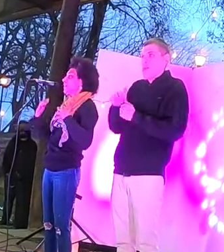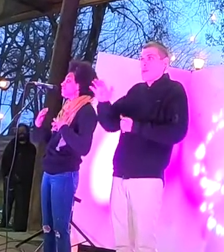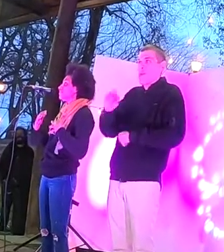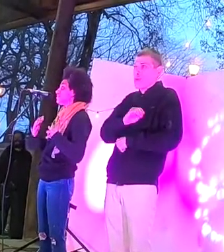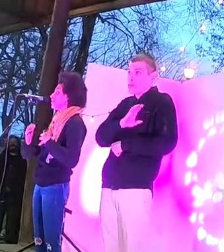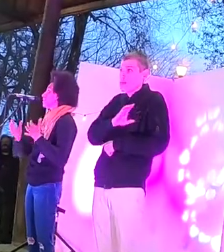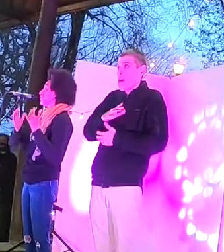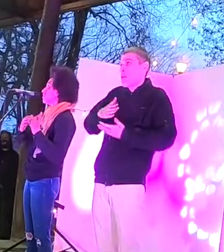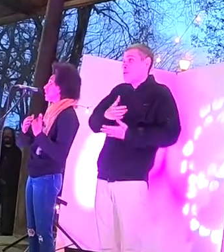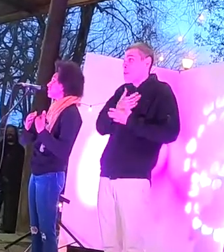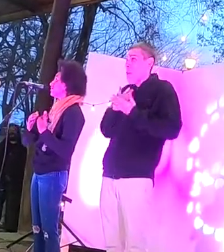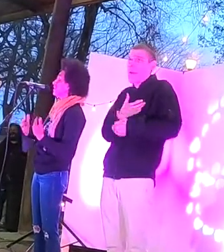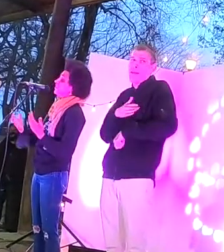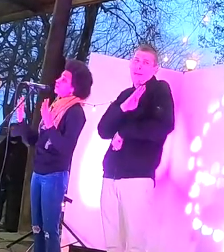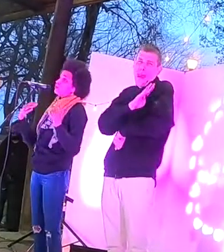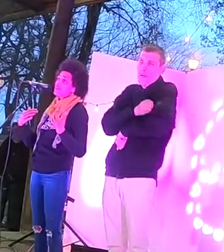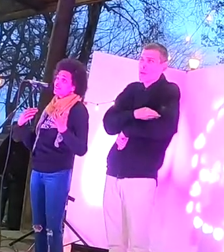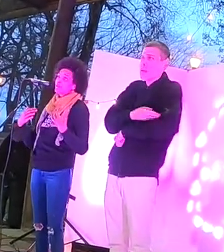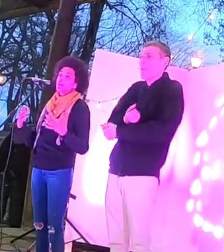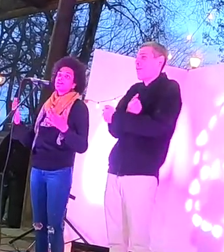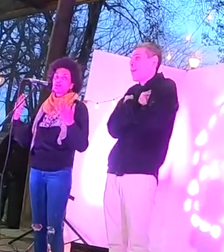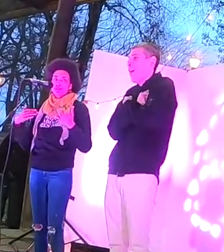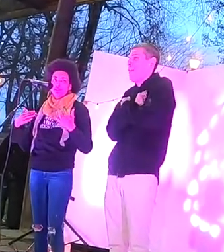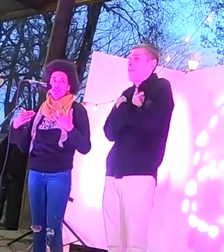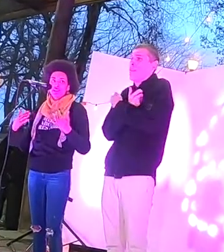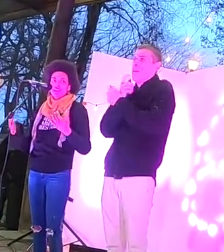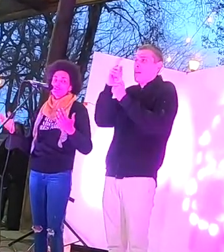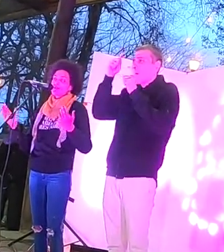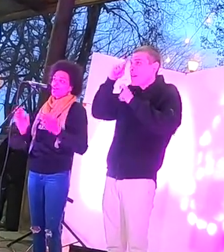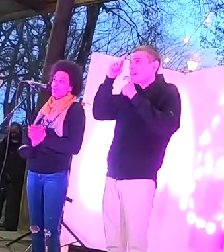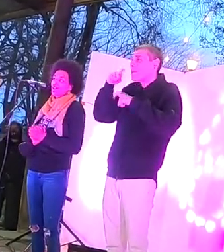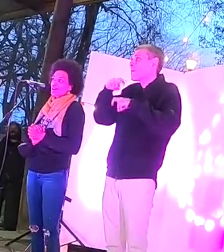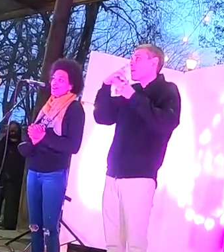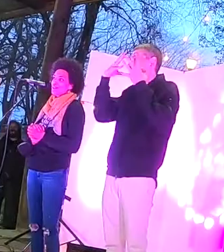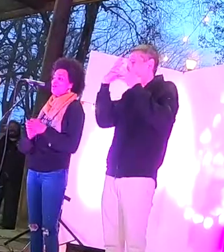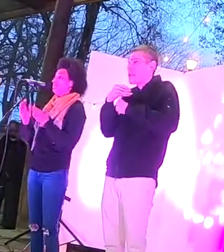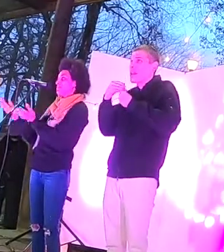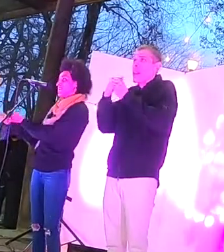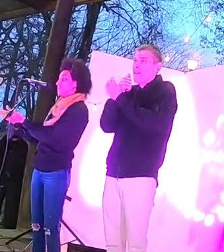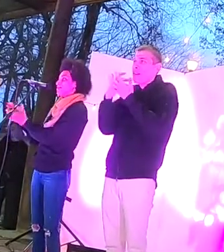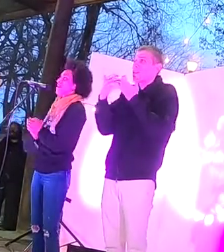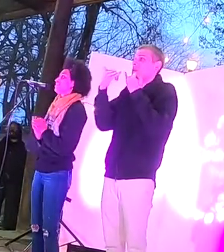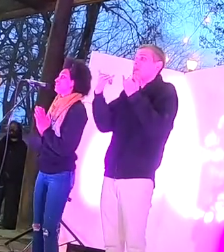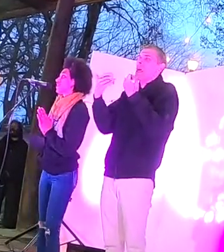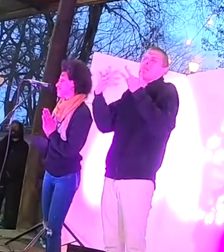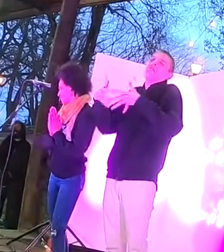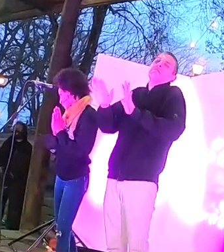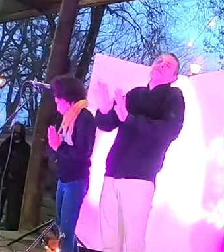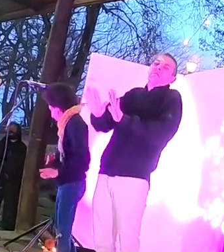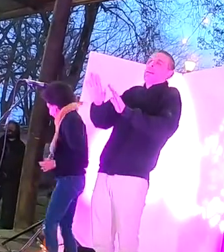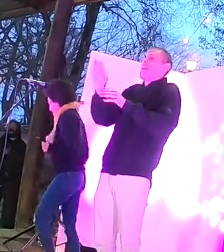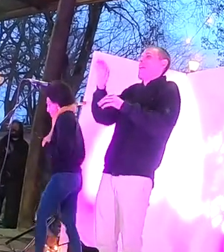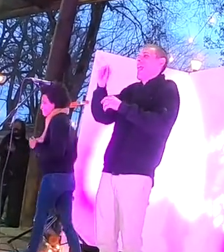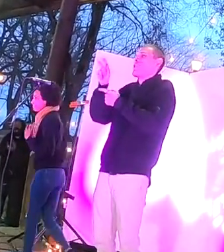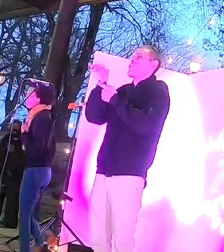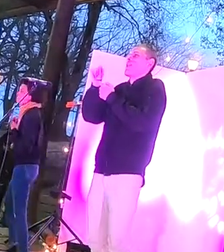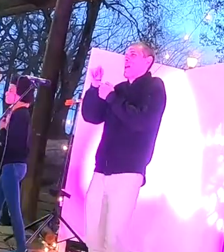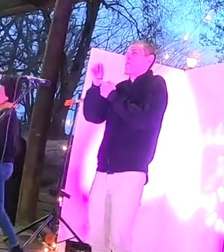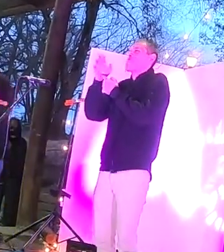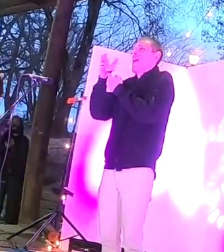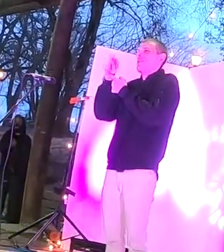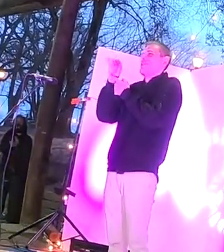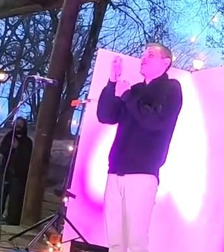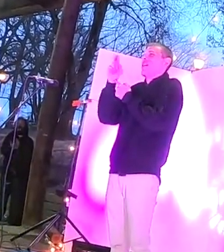and her energy and her love and her wisdom and her beauty. So without further ado, Miss Angela Braxton Johnson.